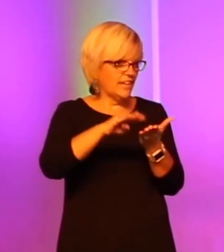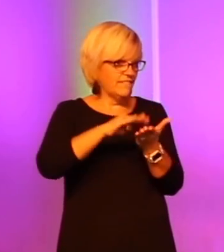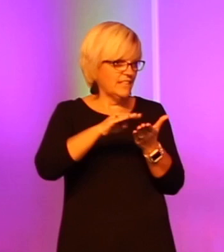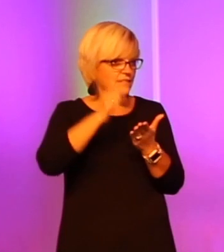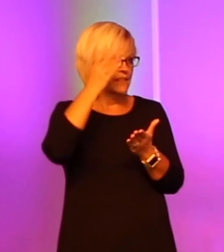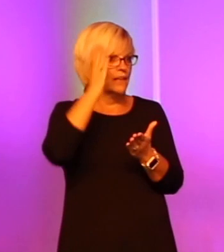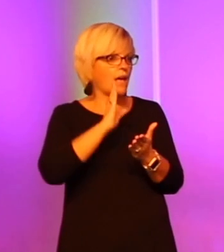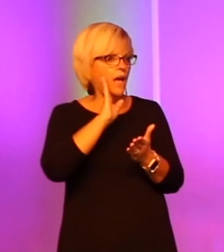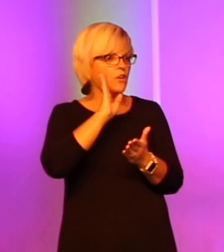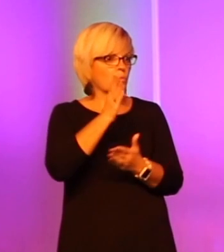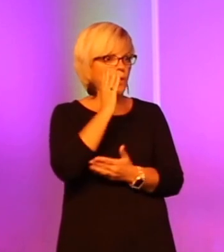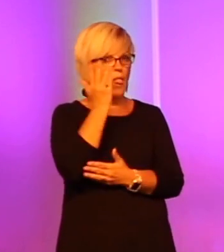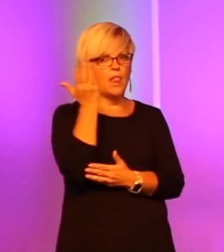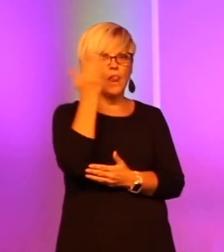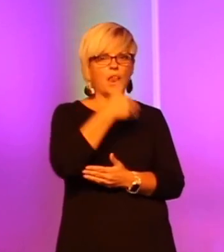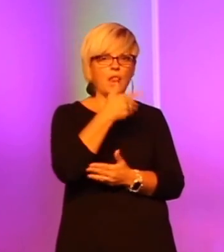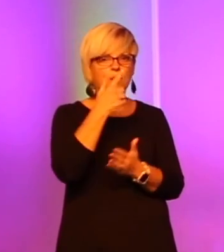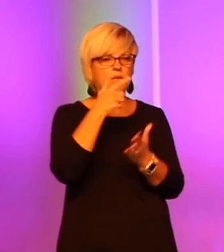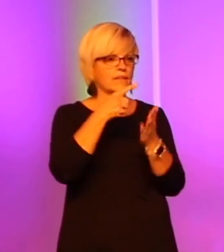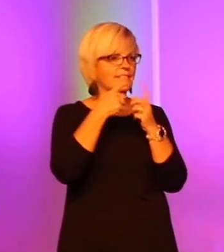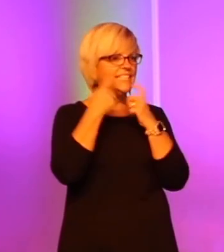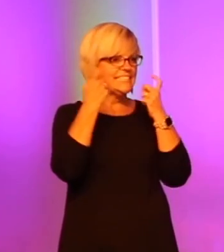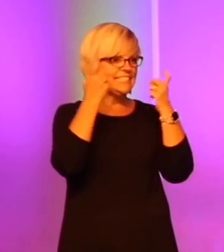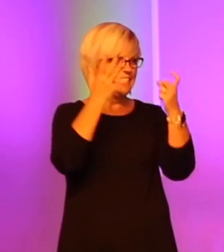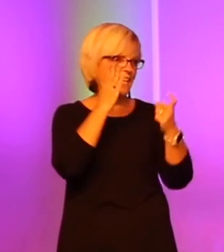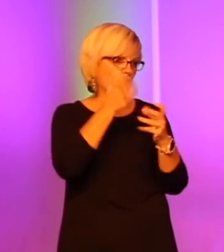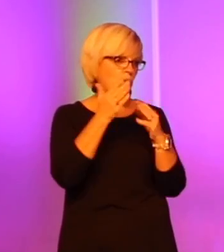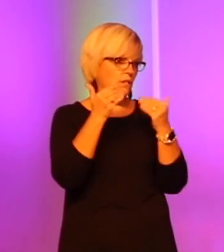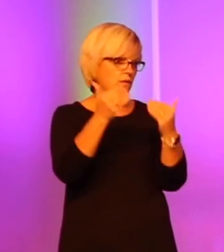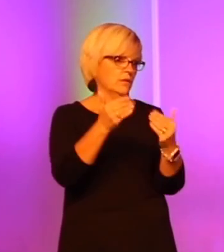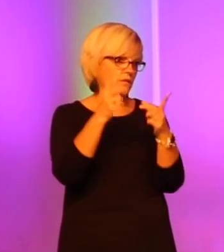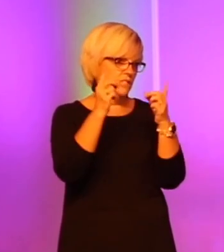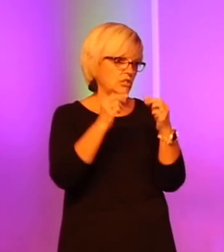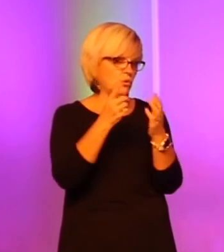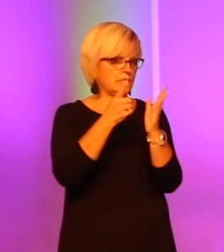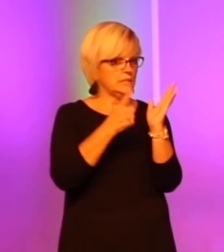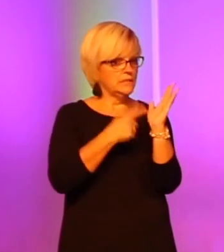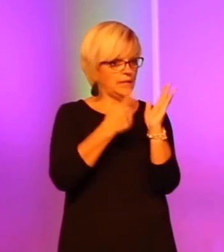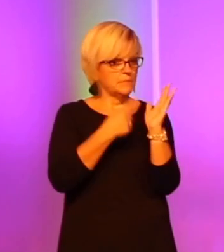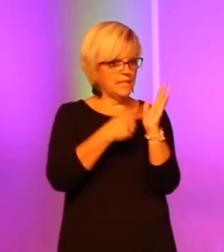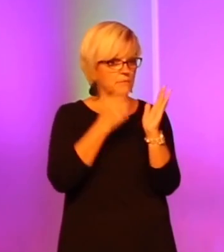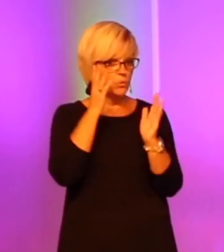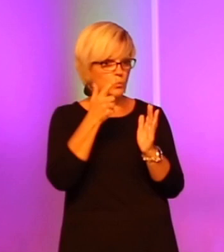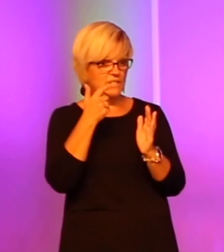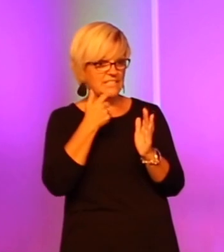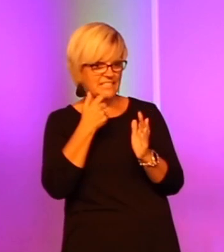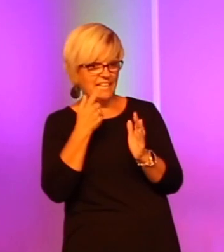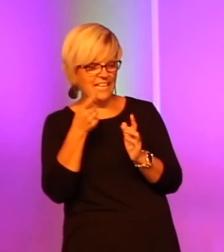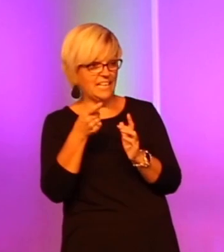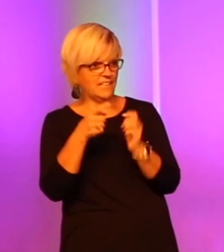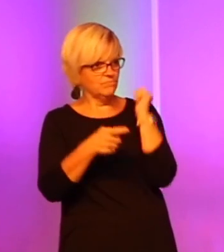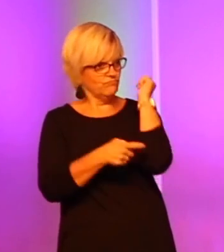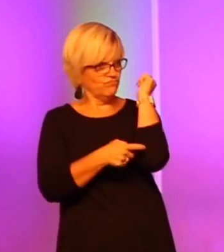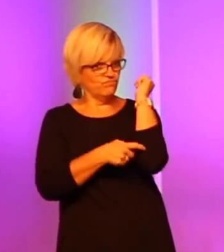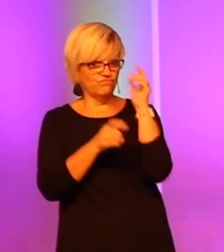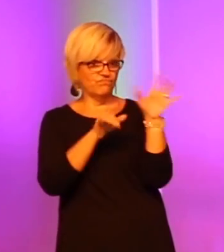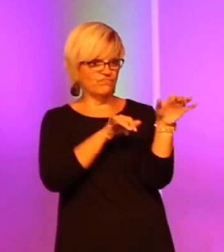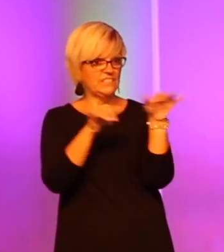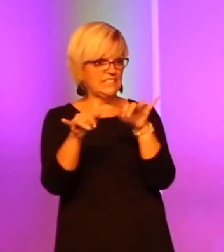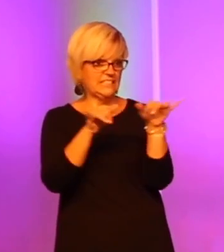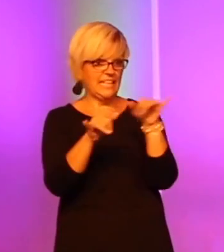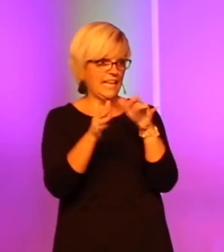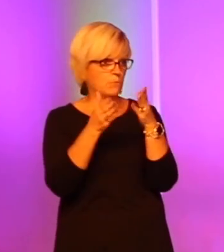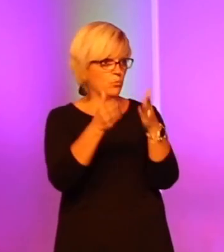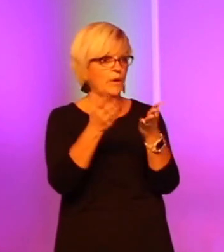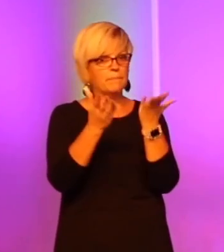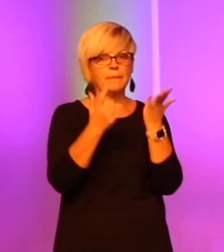do. We sometimes we're tempted to rationalize temptation in the same way. We might say, well,